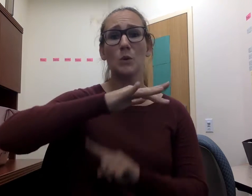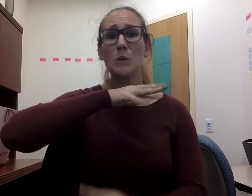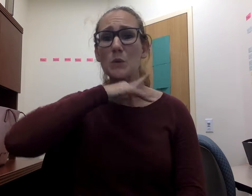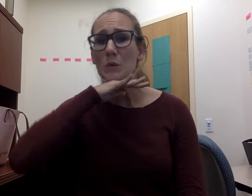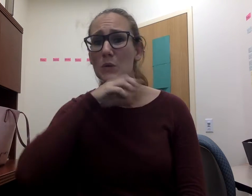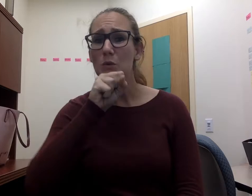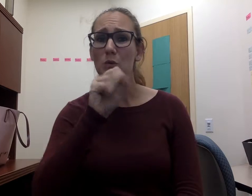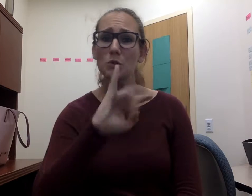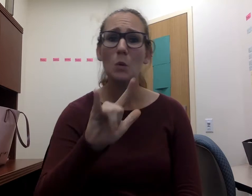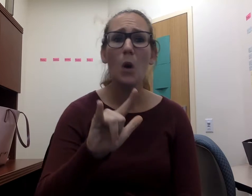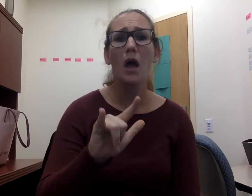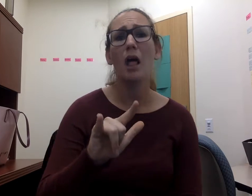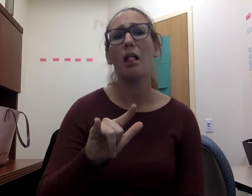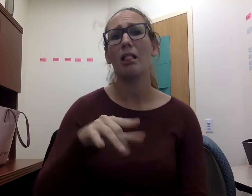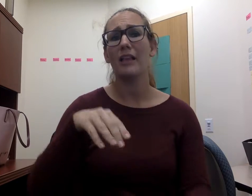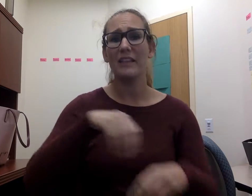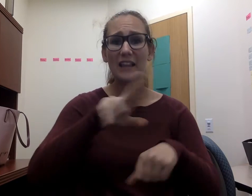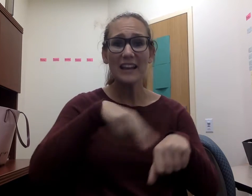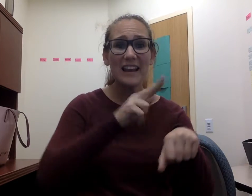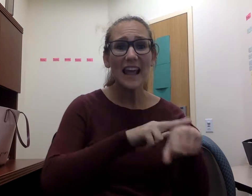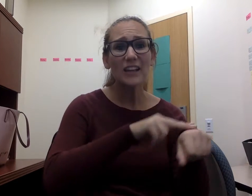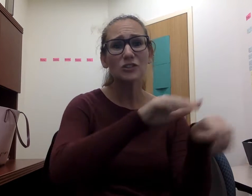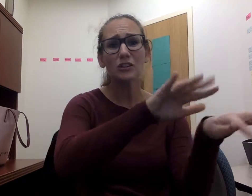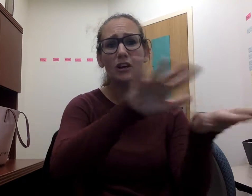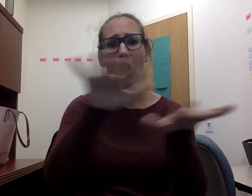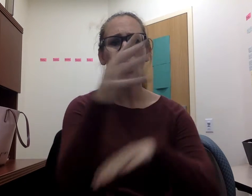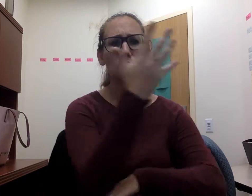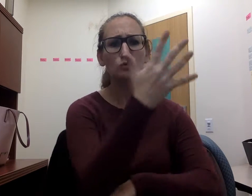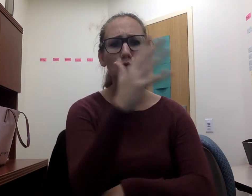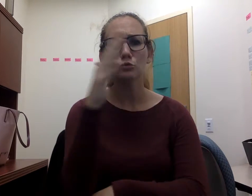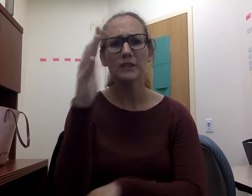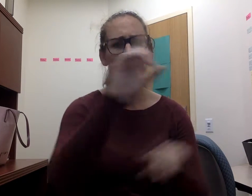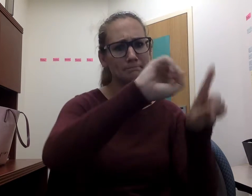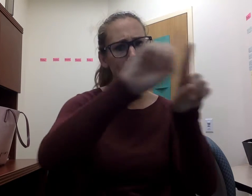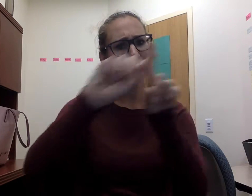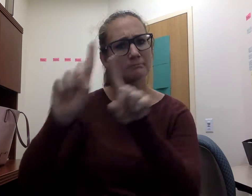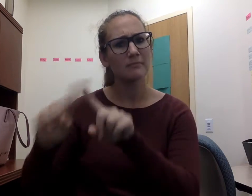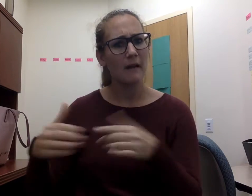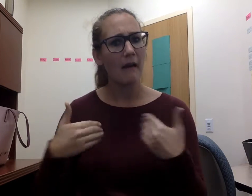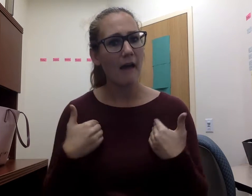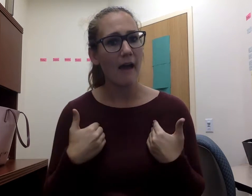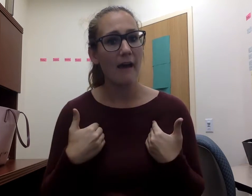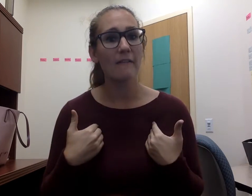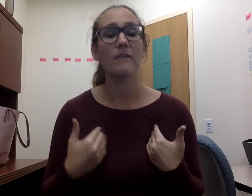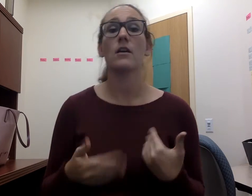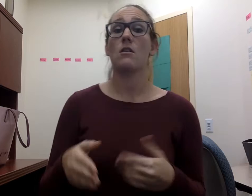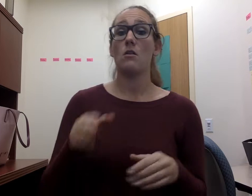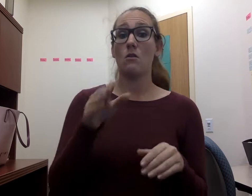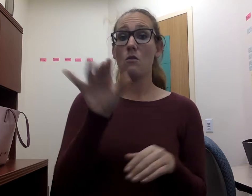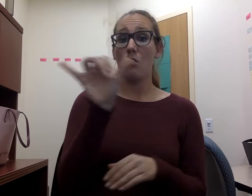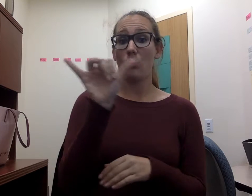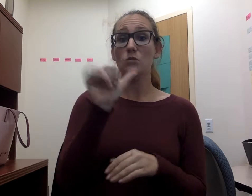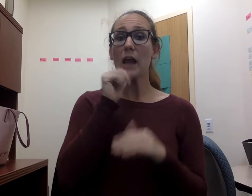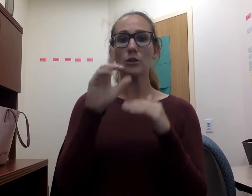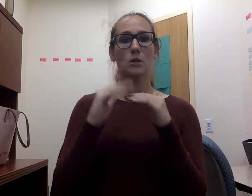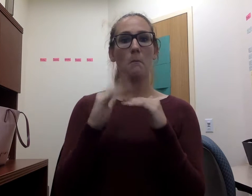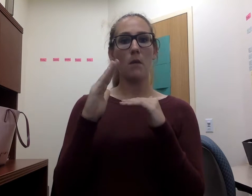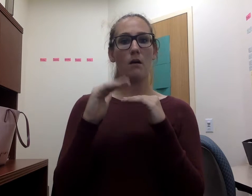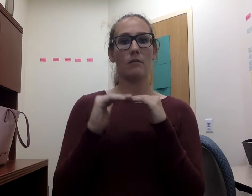trees rooted in the soil. And beneath the soil. In water tables and underground aquifers like the Ogallala High